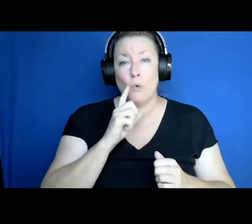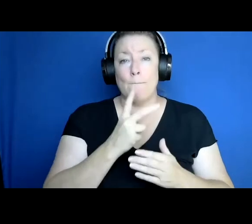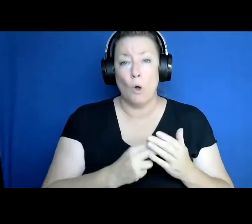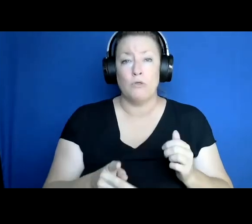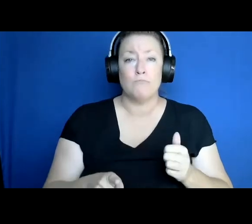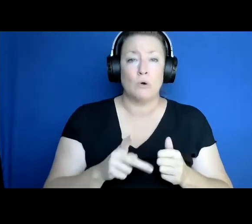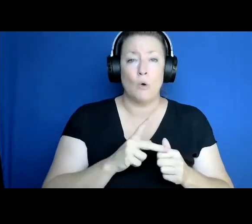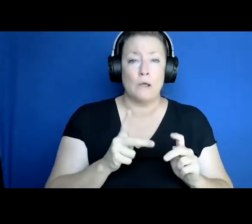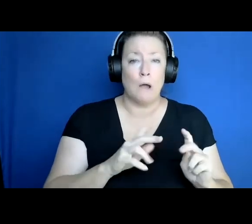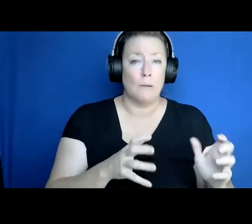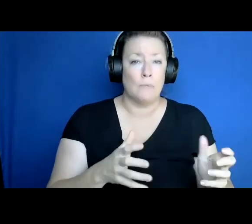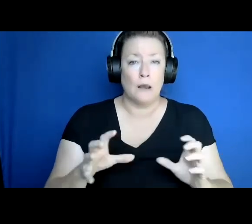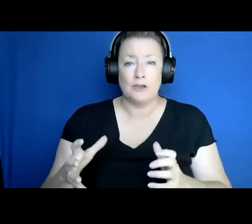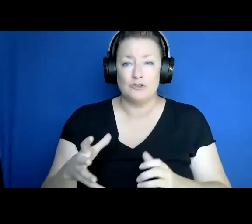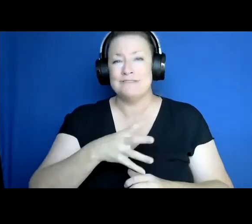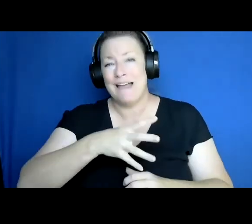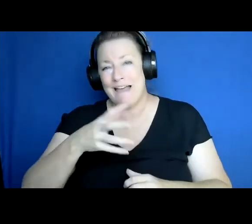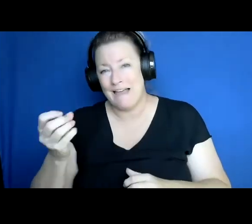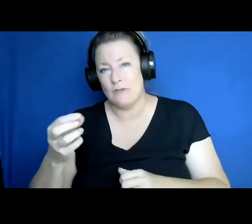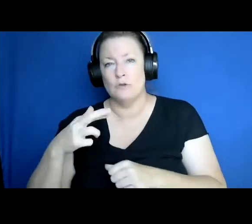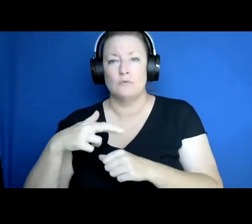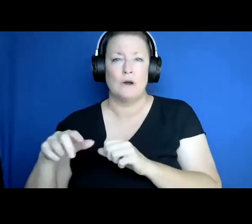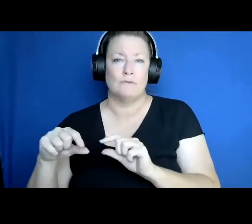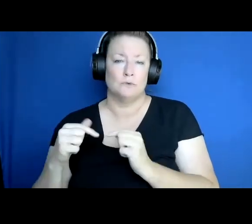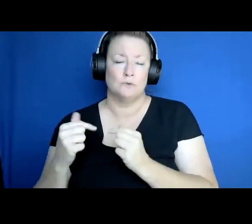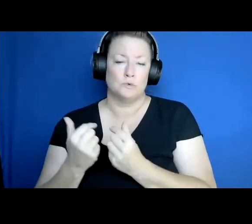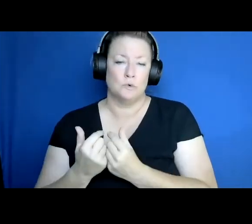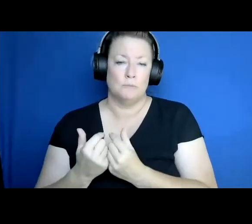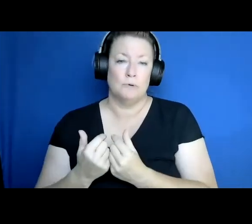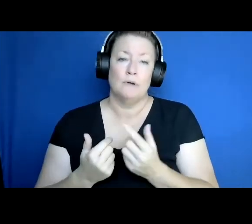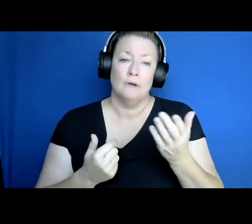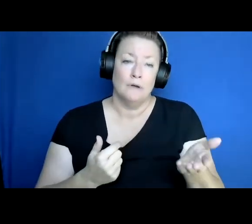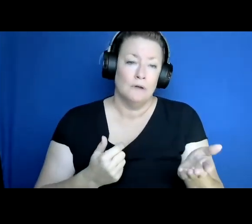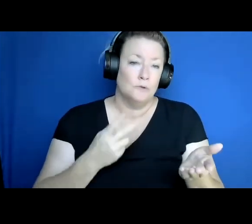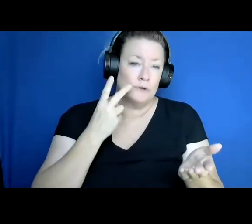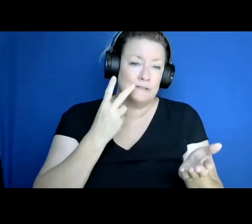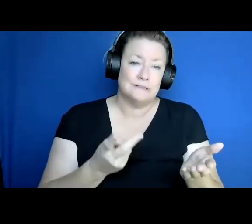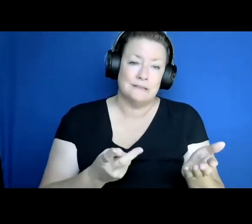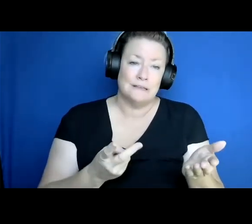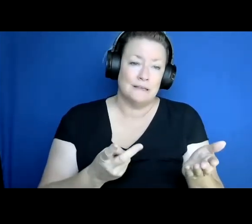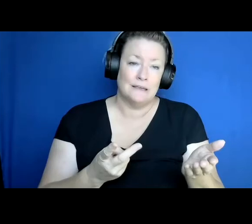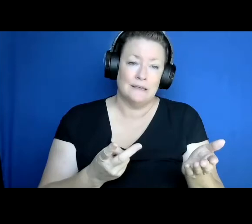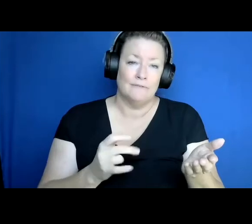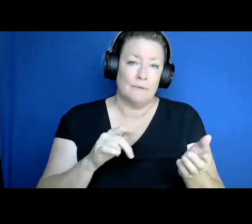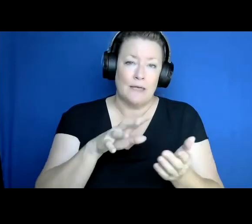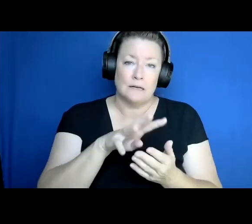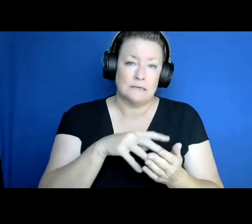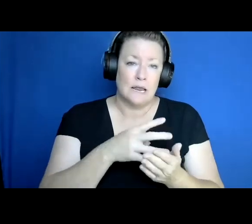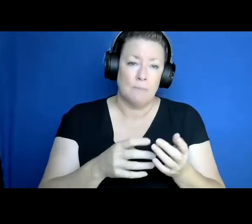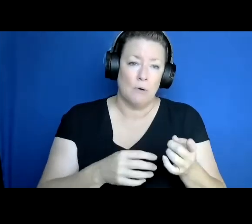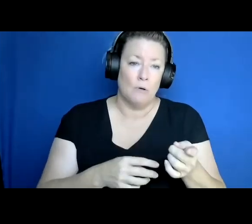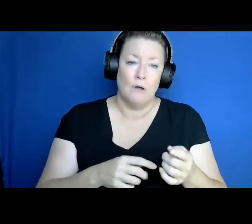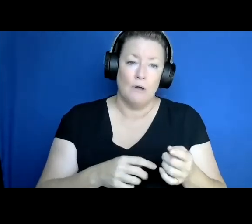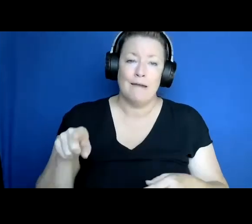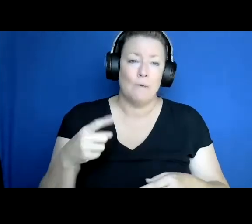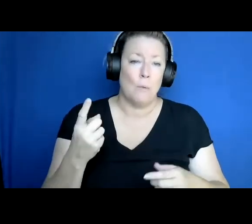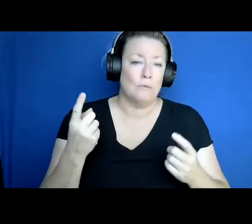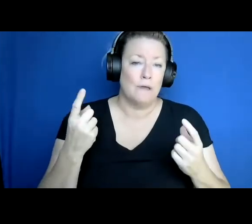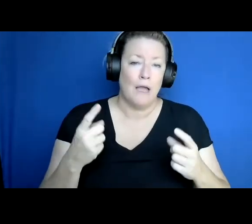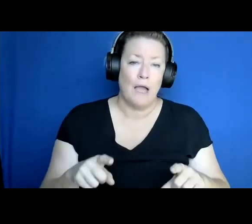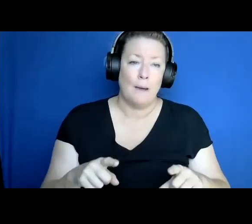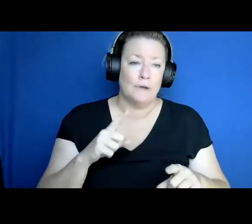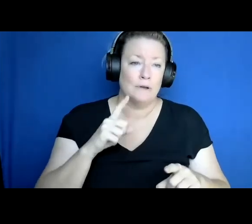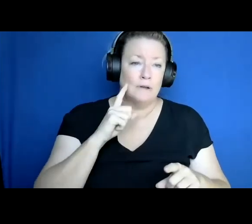group. And as you can see from this very blank table, this only happened for sudden